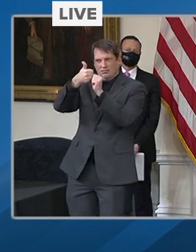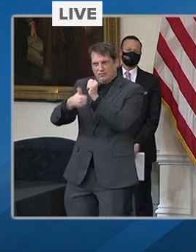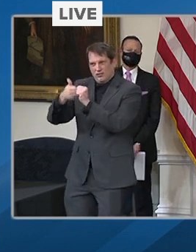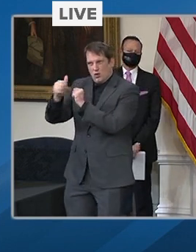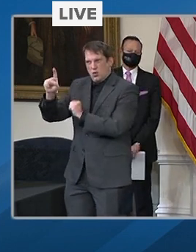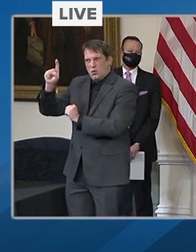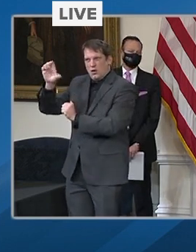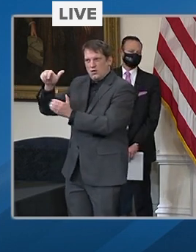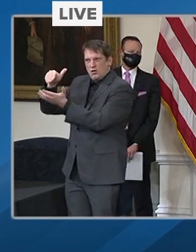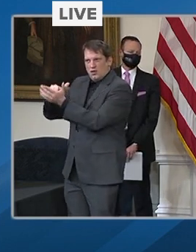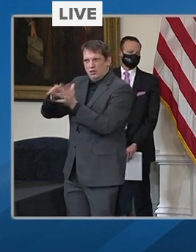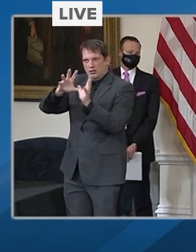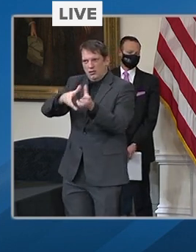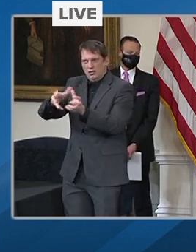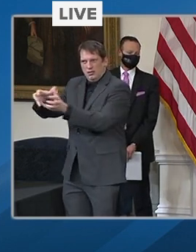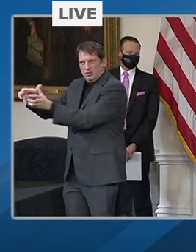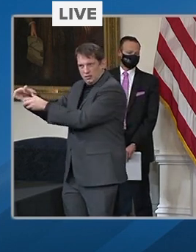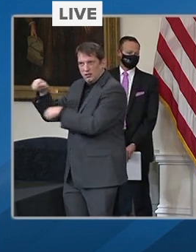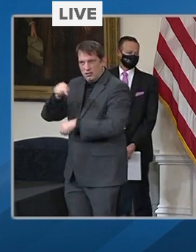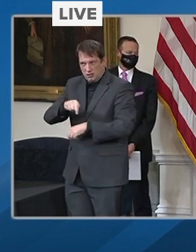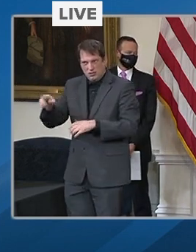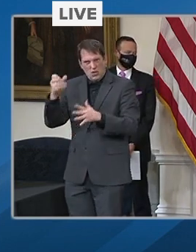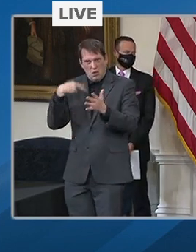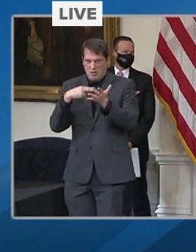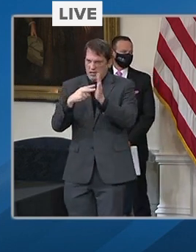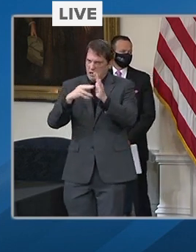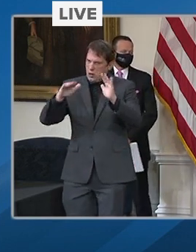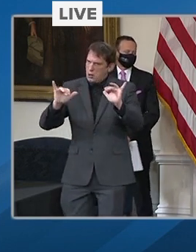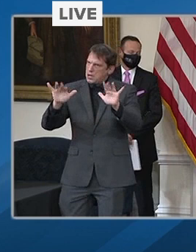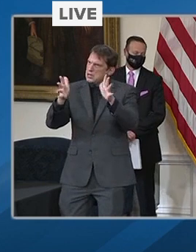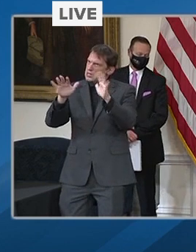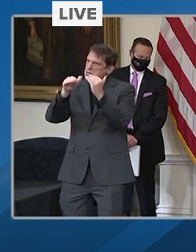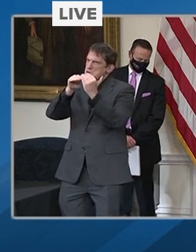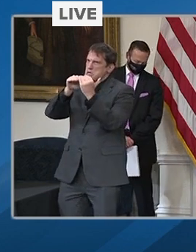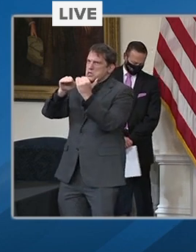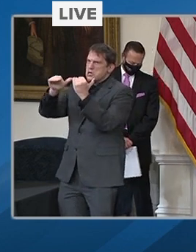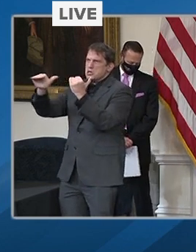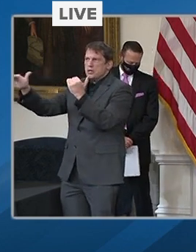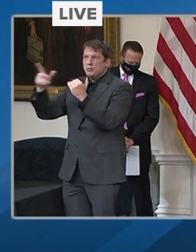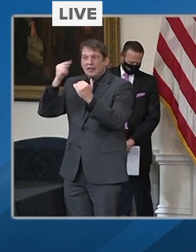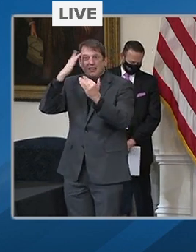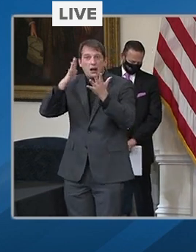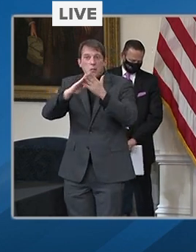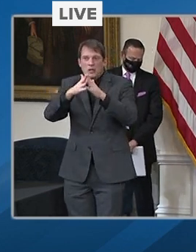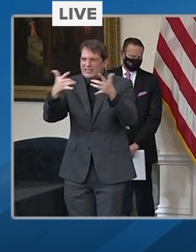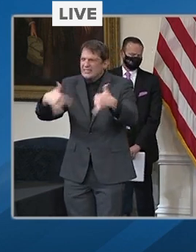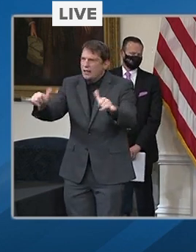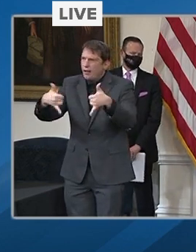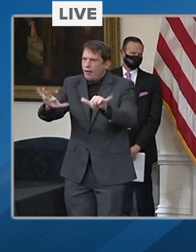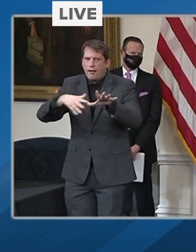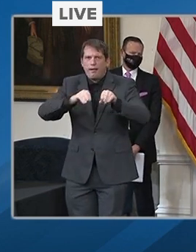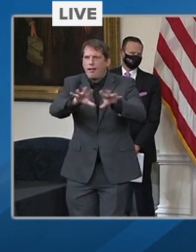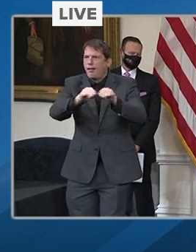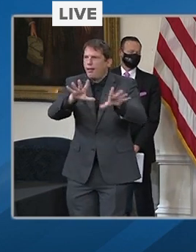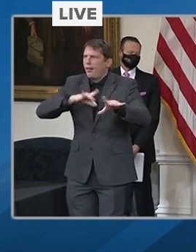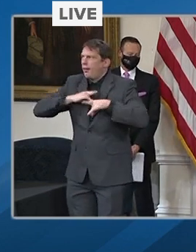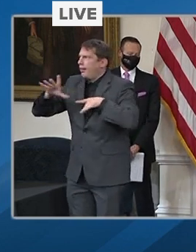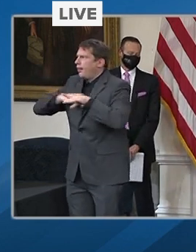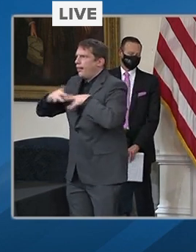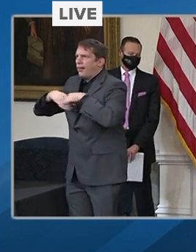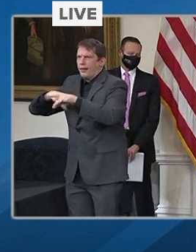stable, but community transmission does continue to have an impact, and things can change